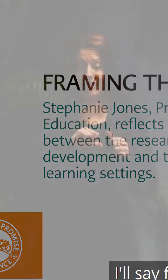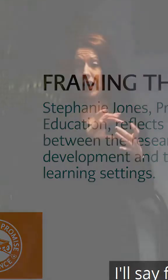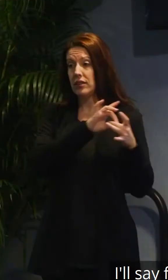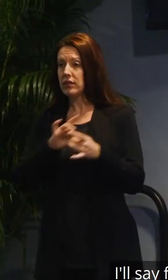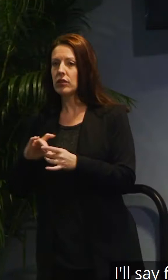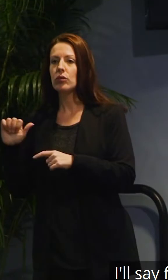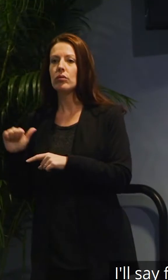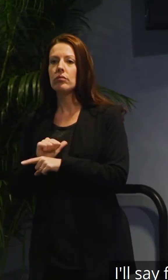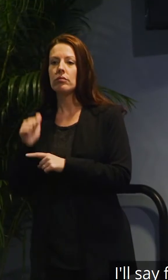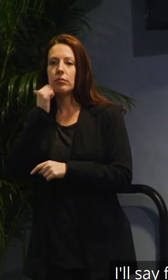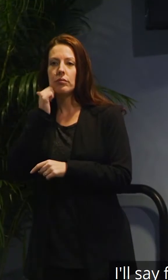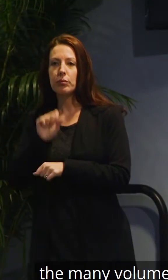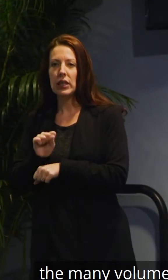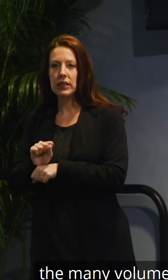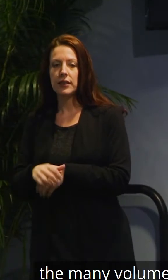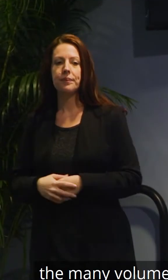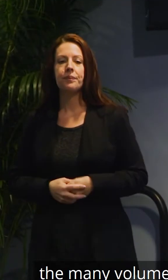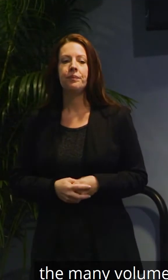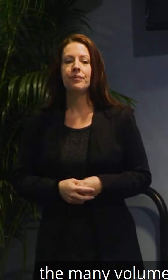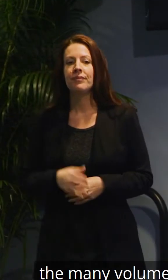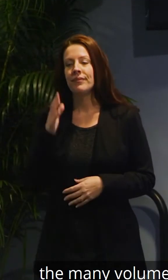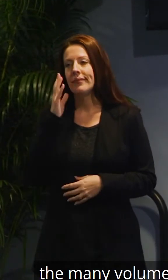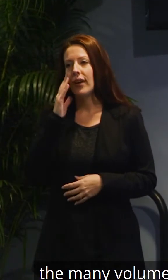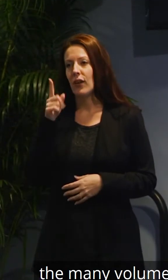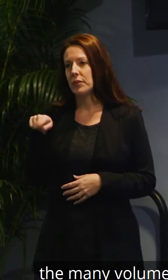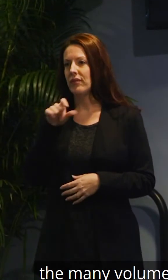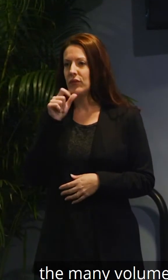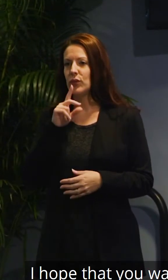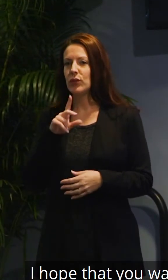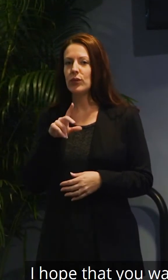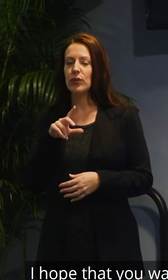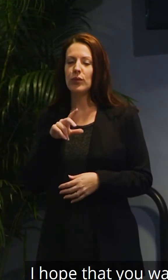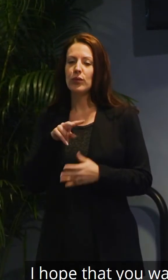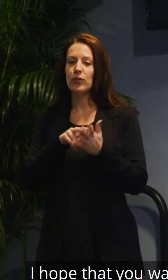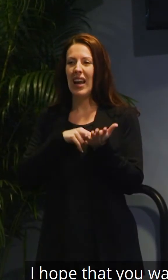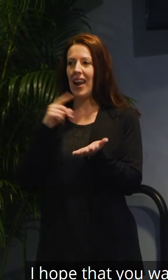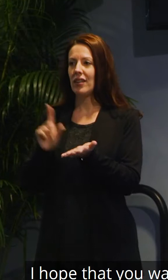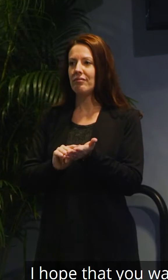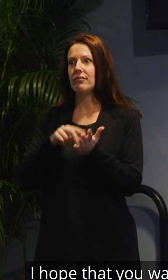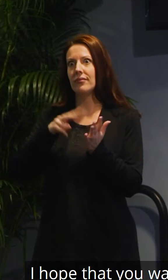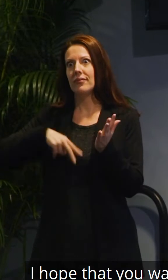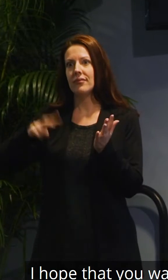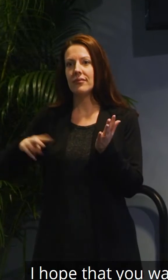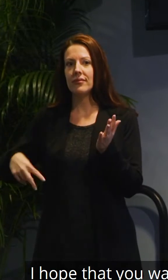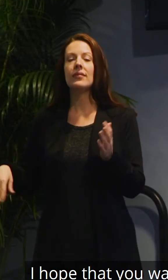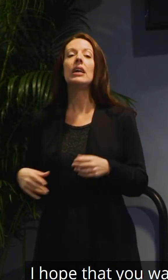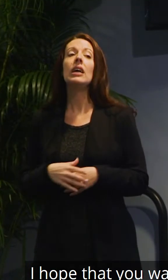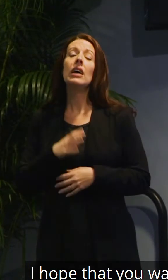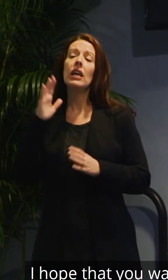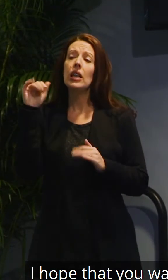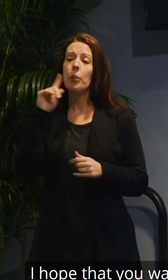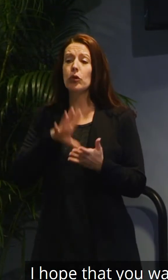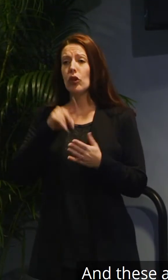I'll say, for those of you who read the many volumes that came out of the commission, I hope that you walked away at least with